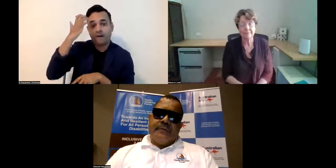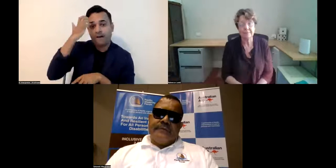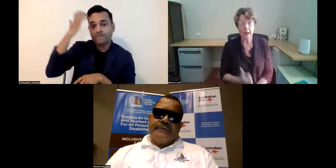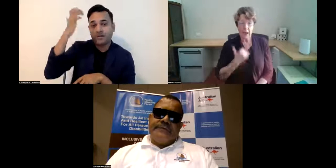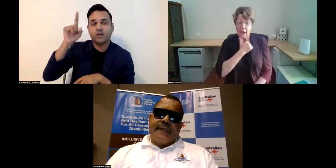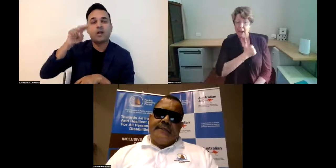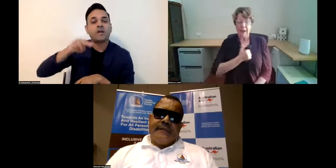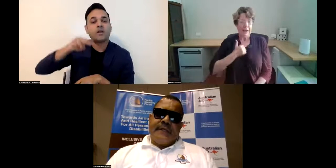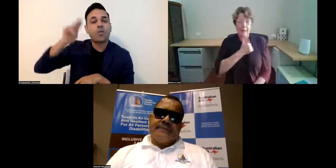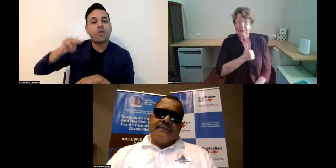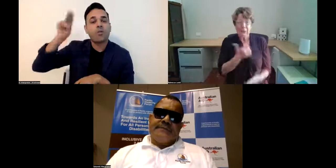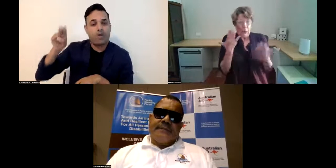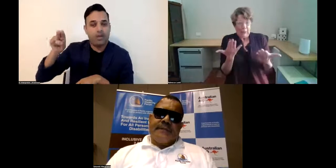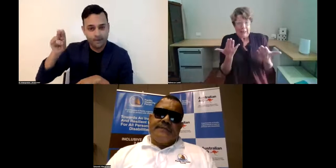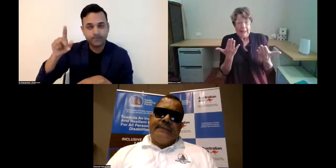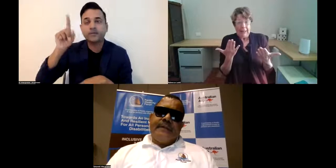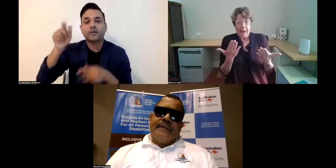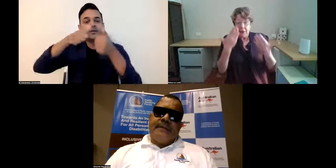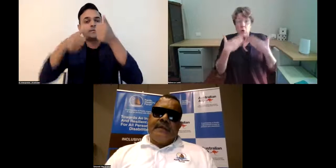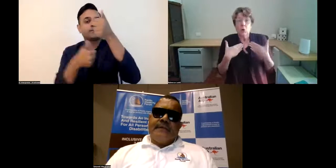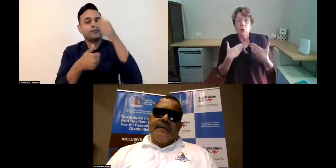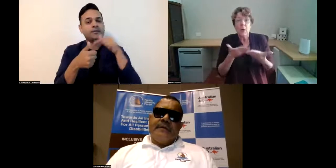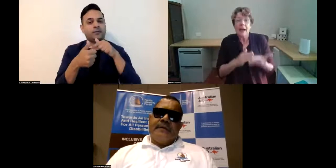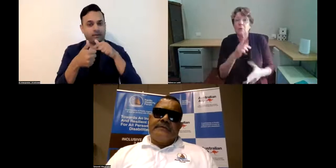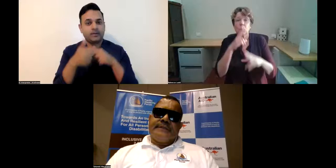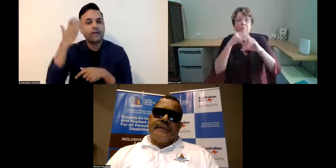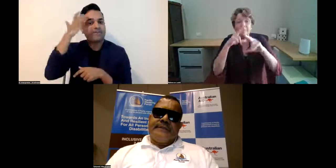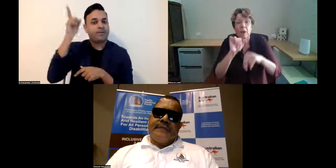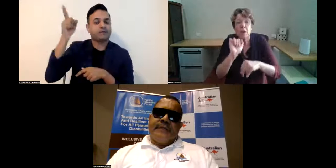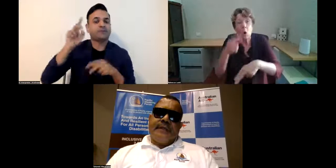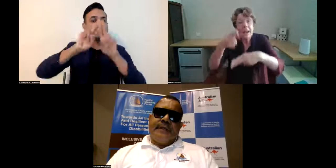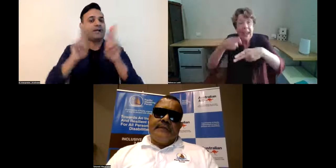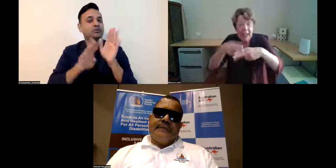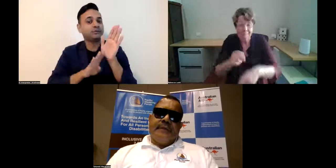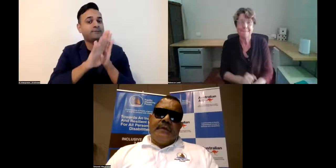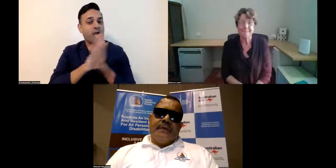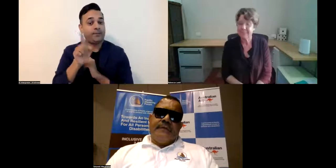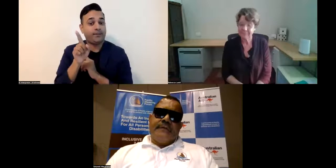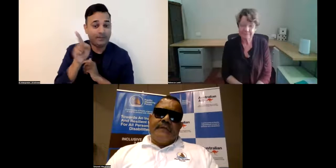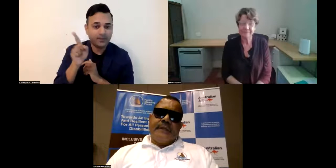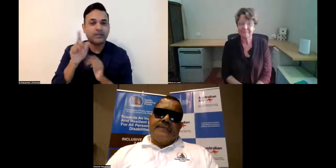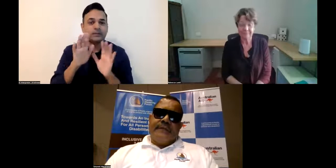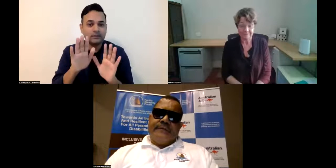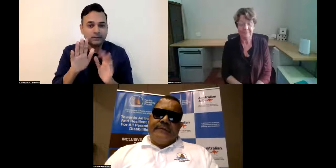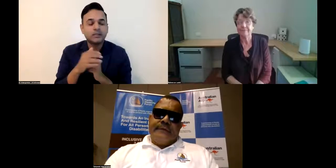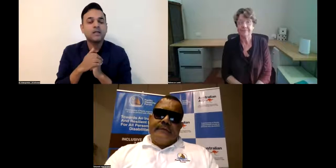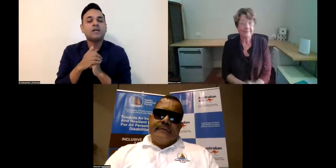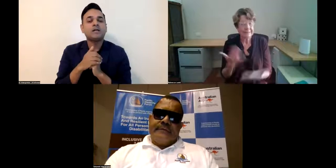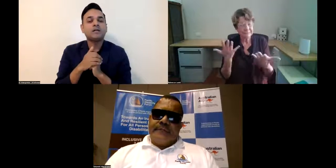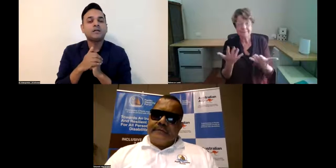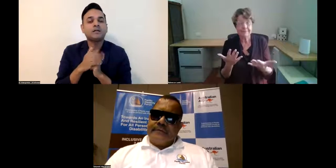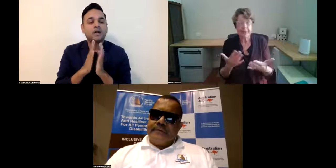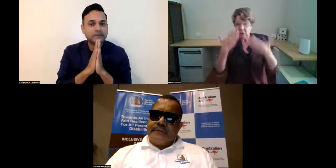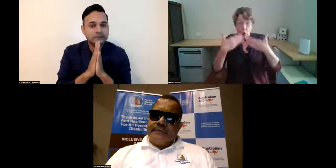to butcher that. So I'll skip that, but acknowledge your title this morning, and over to Alex for the